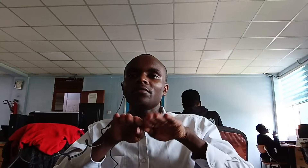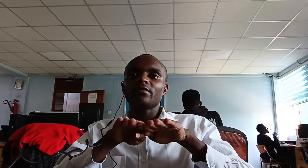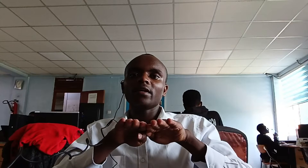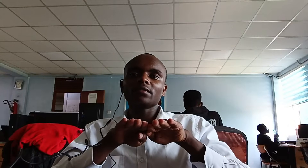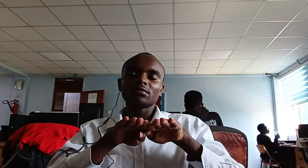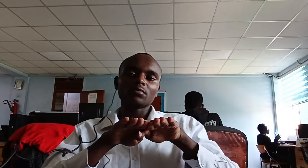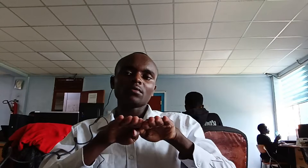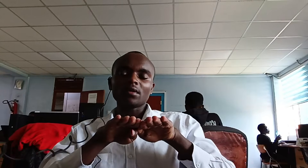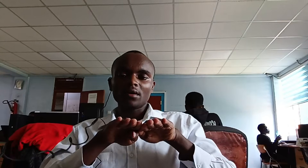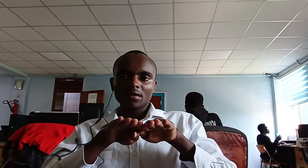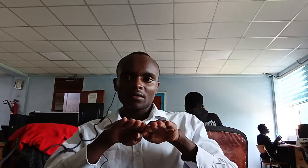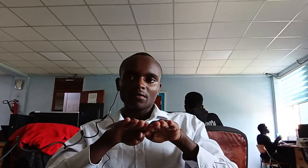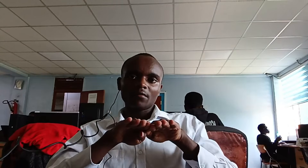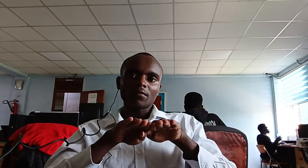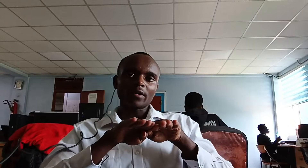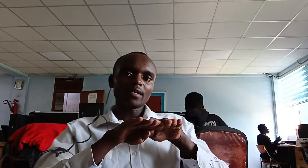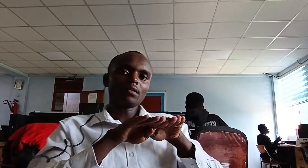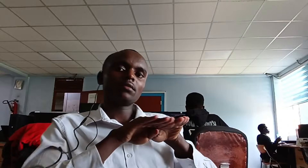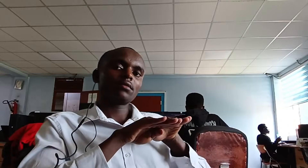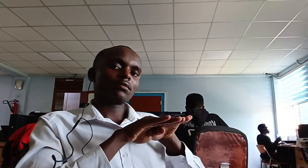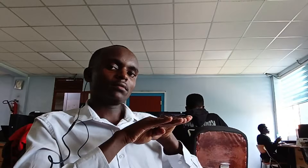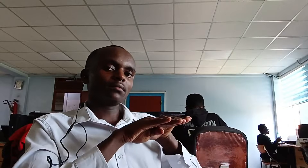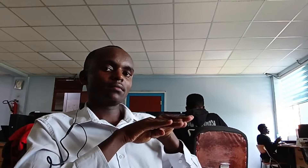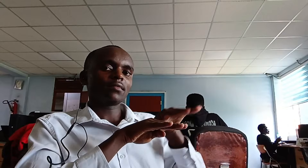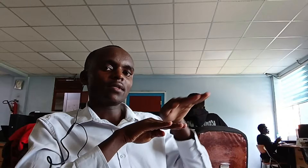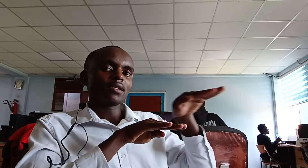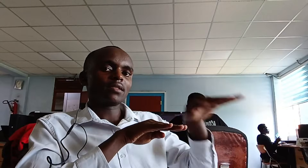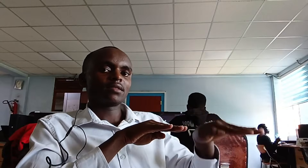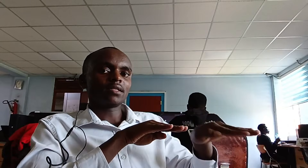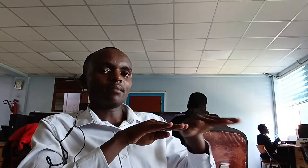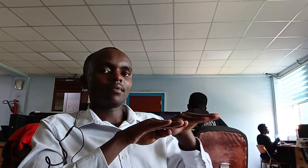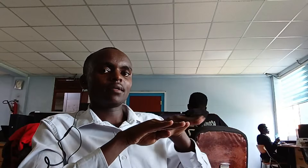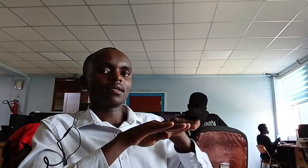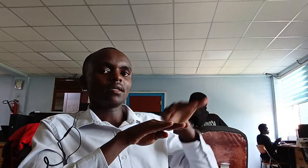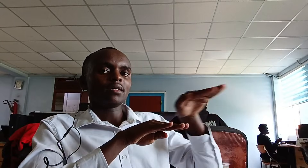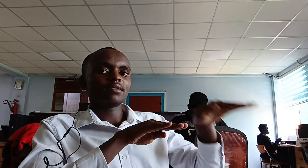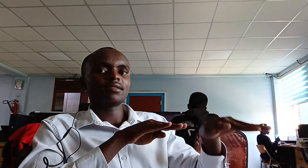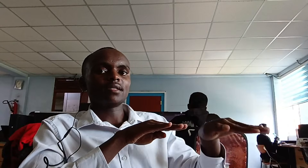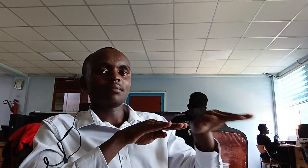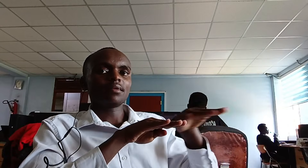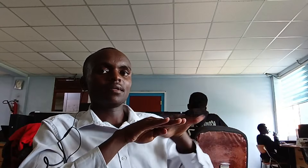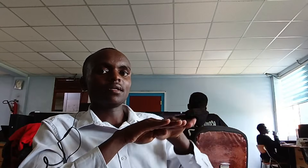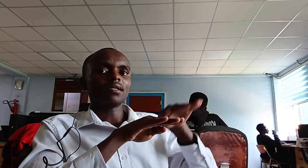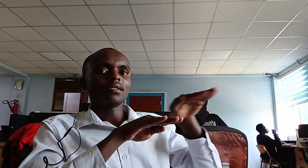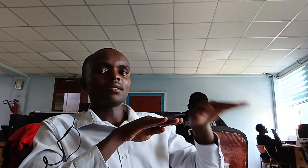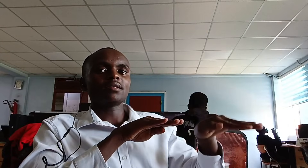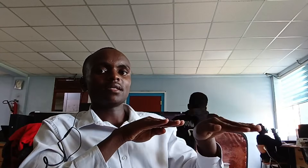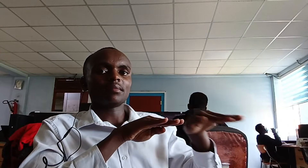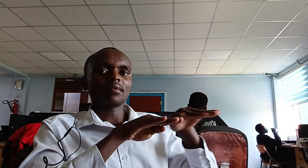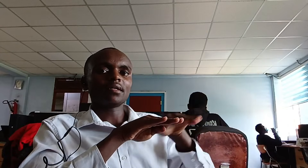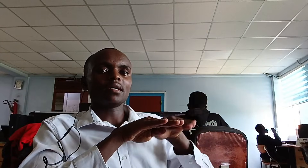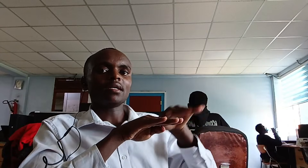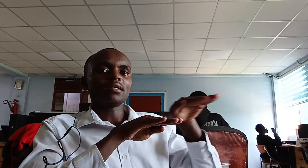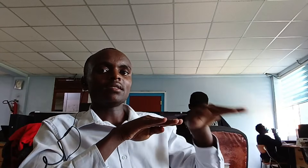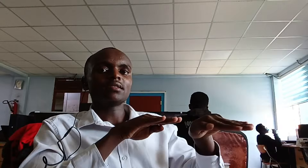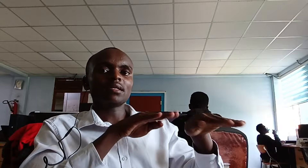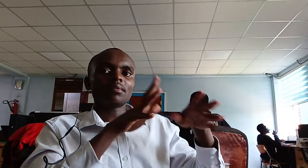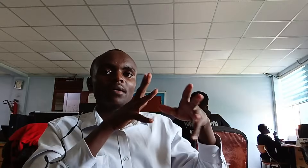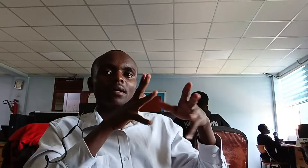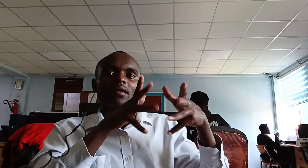one forward. So step, step, step, step. Then from